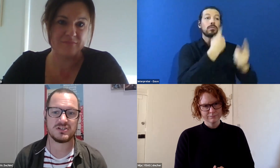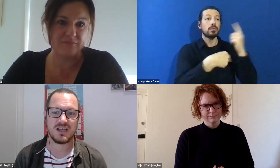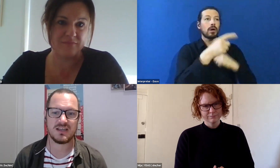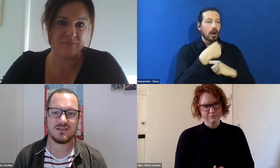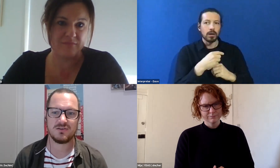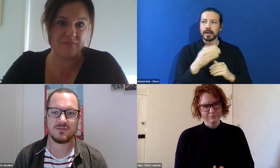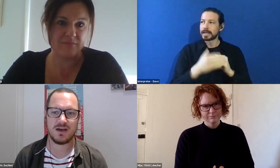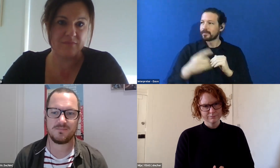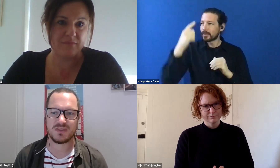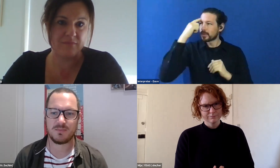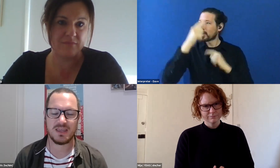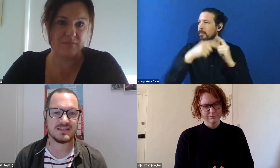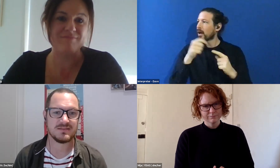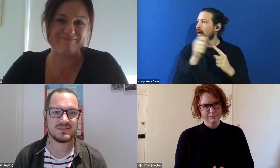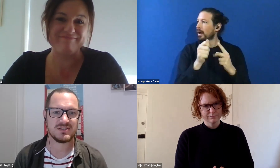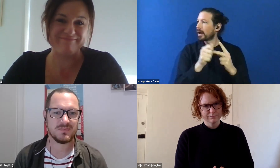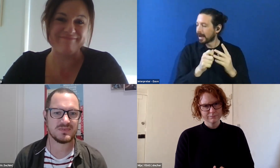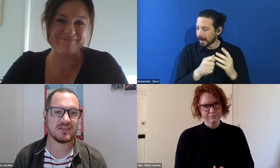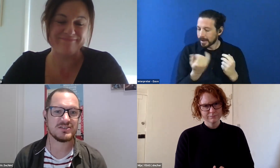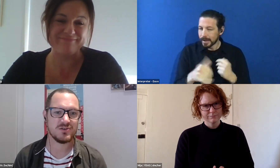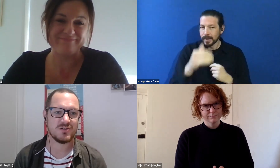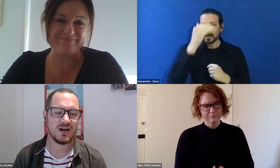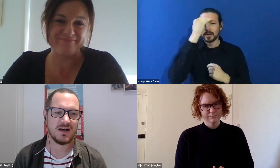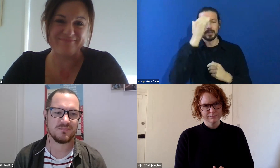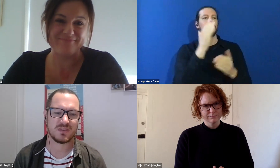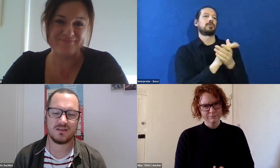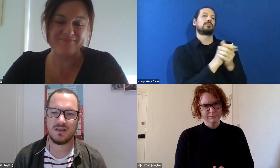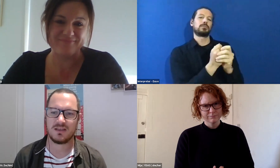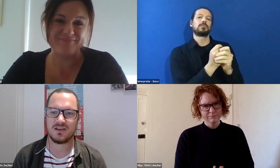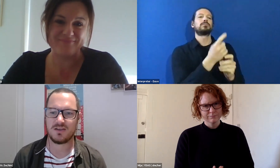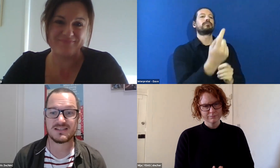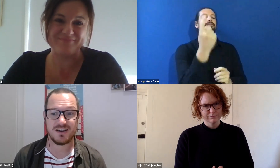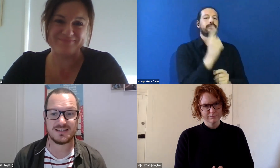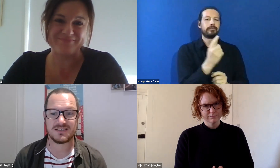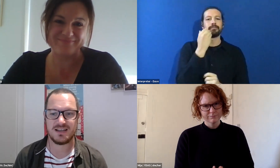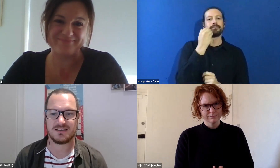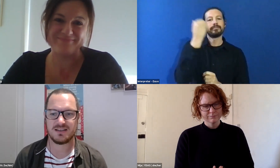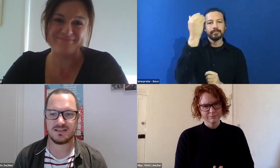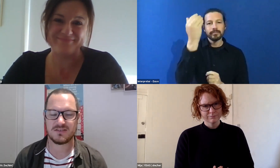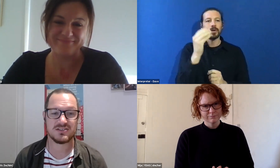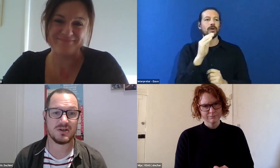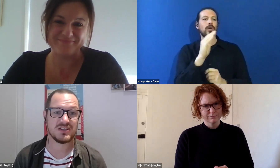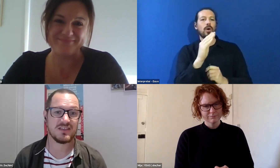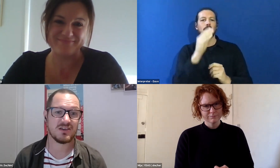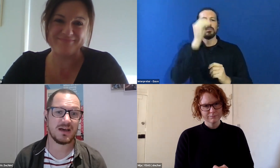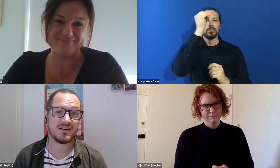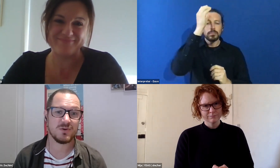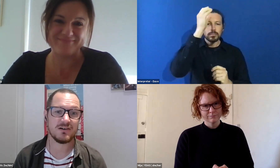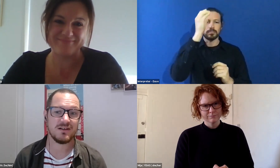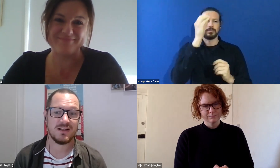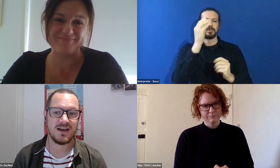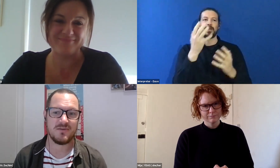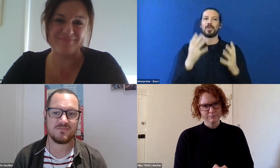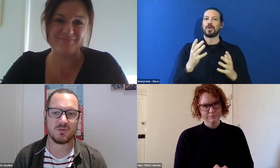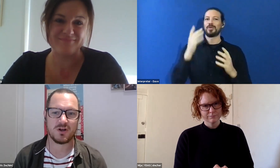really appreciate you coming here to give us your insights and give us so much to think about as